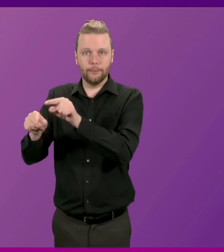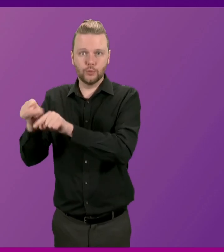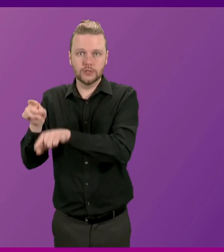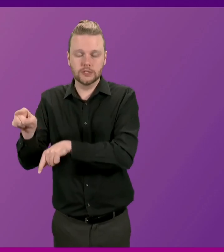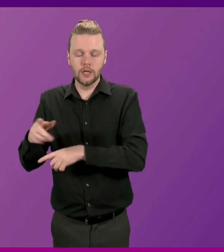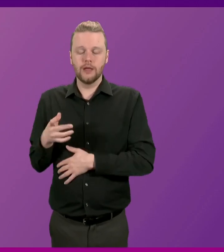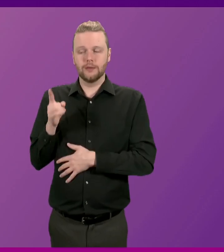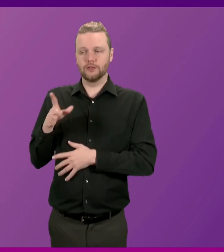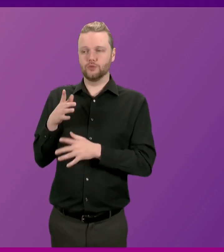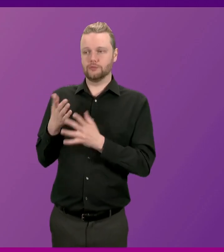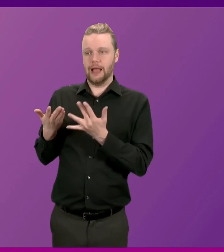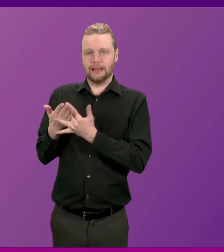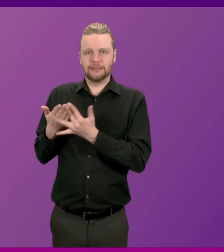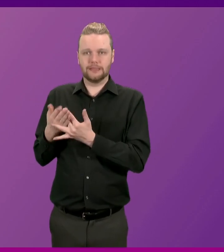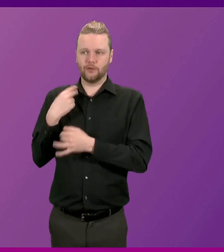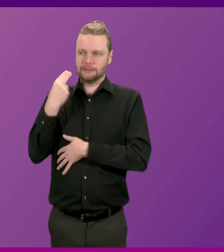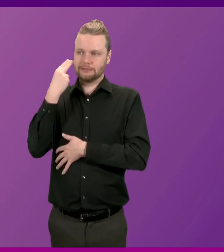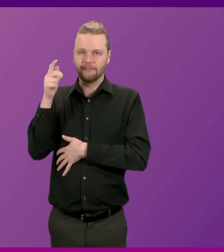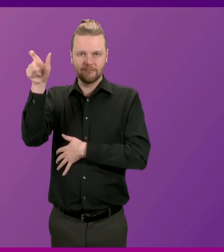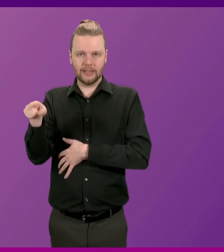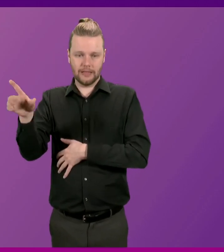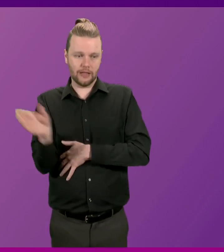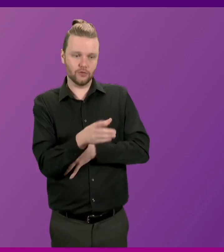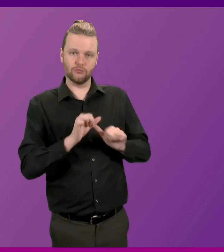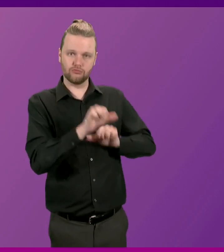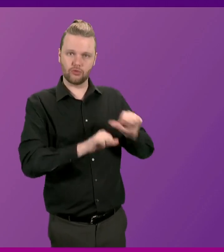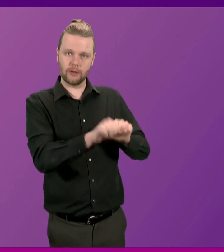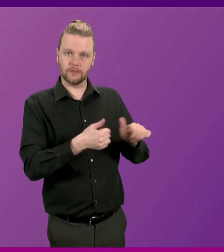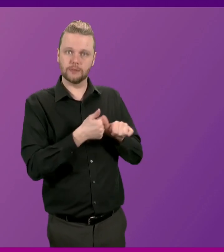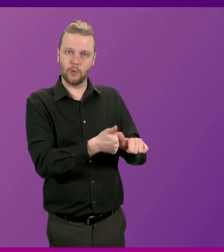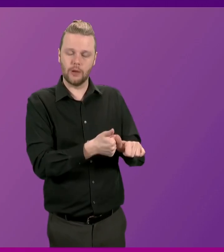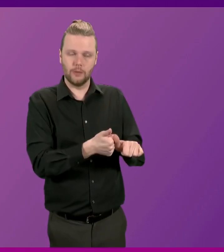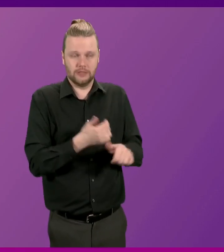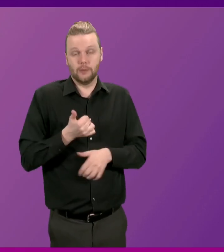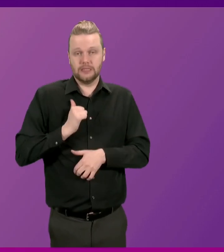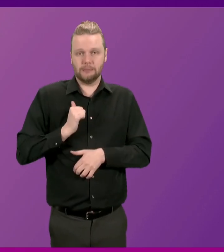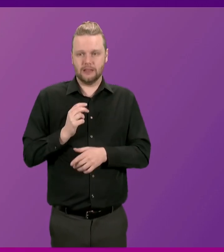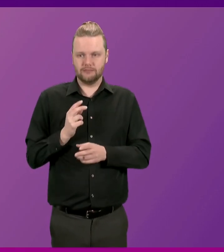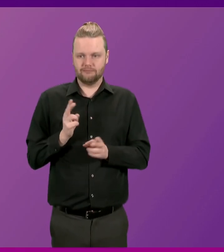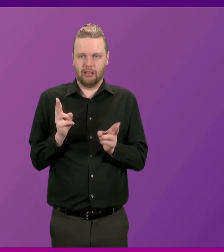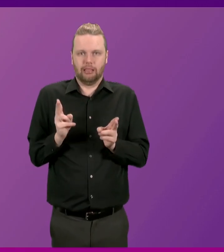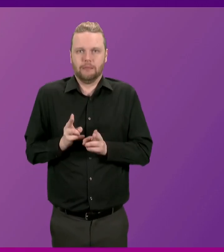for deaf perpetrators to those programmes, I presume, is really limited. I've not heard of deaf perpetrators being on